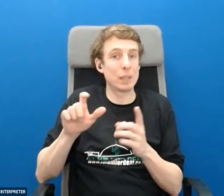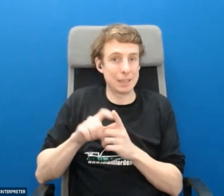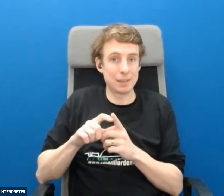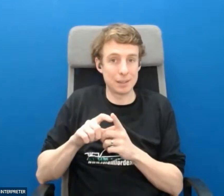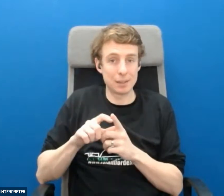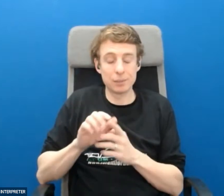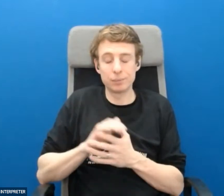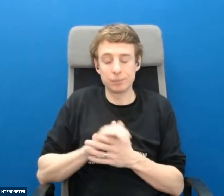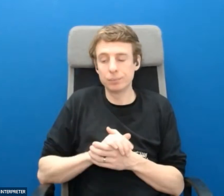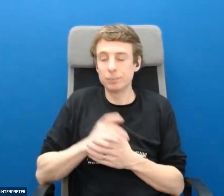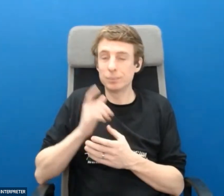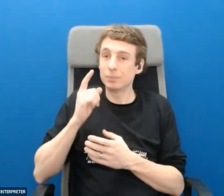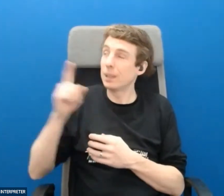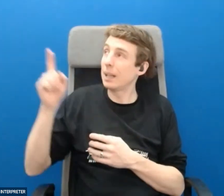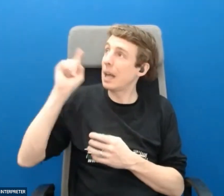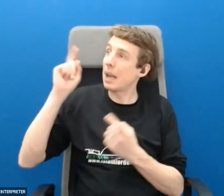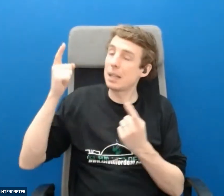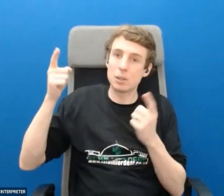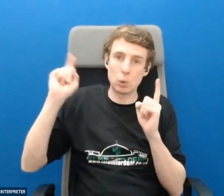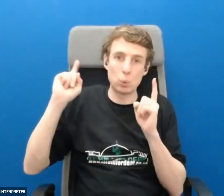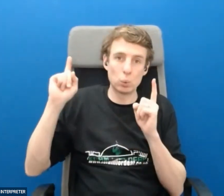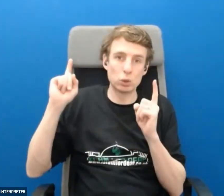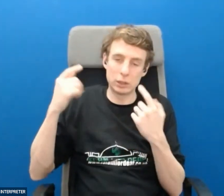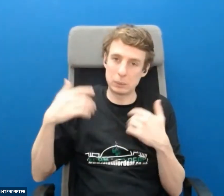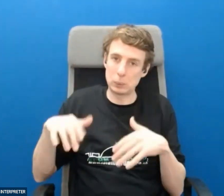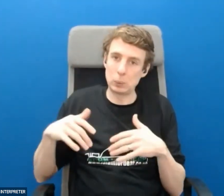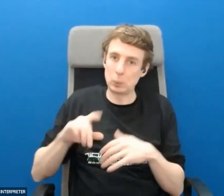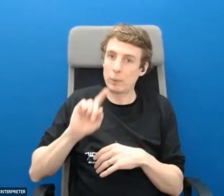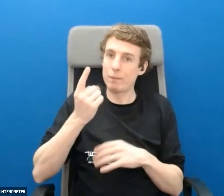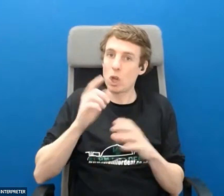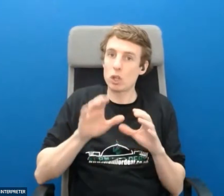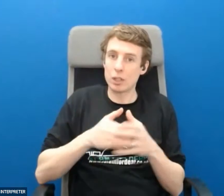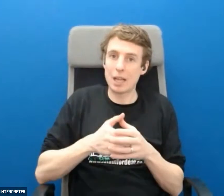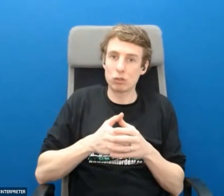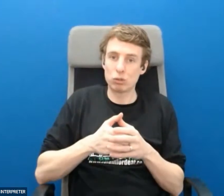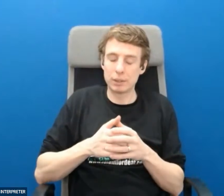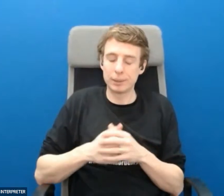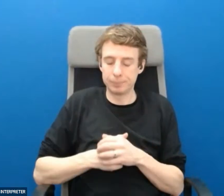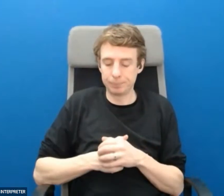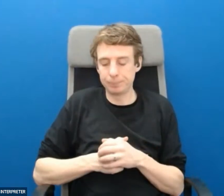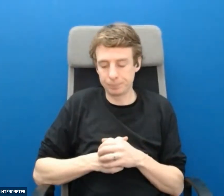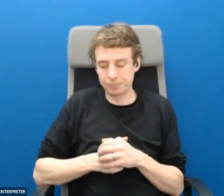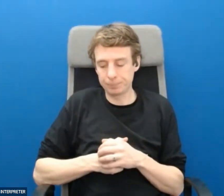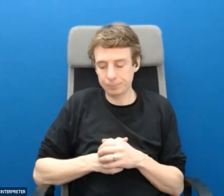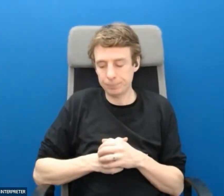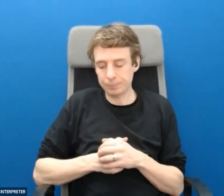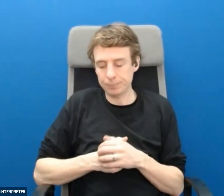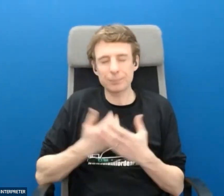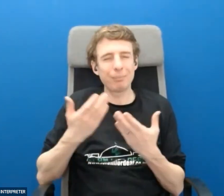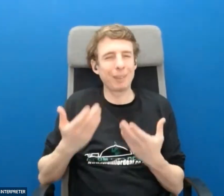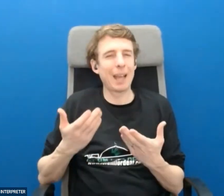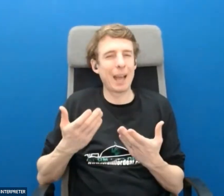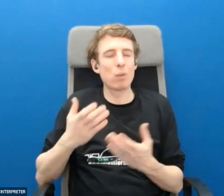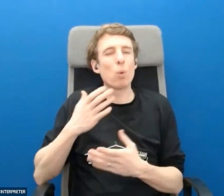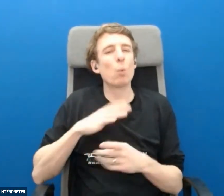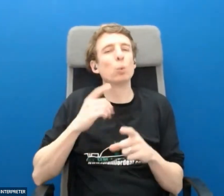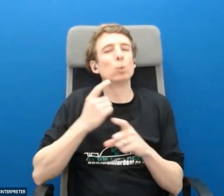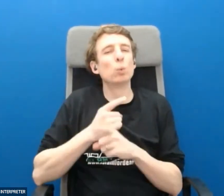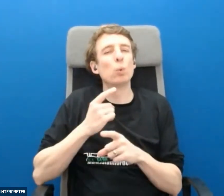on now to the second, and that is the Tawheed